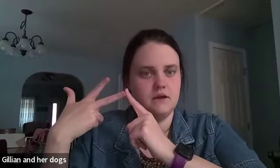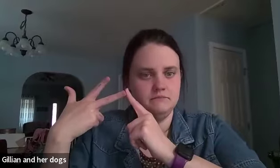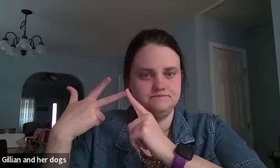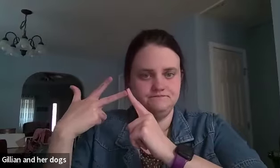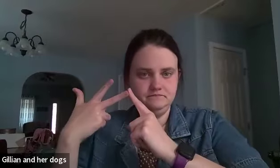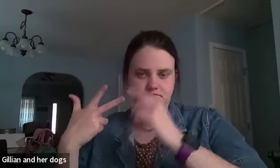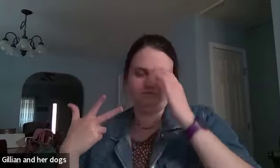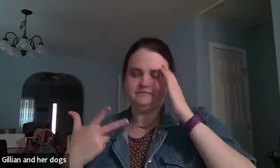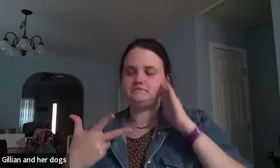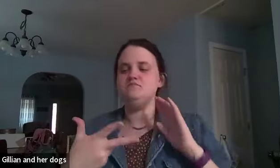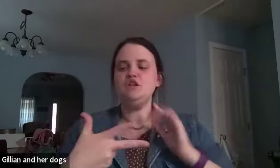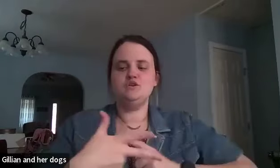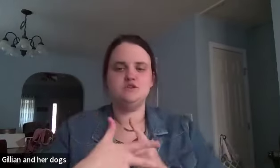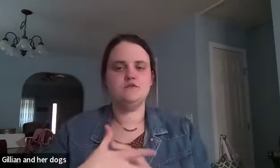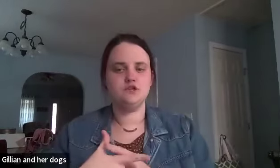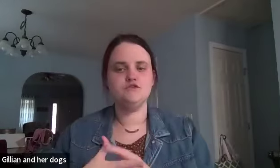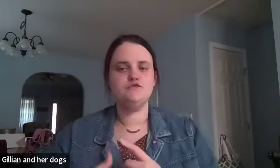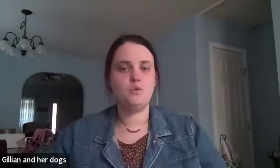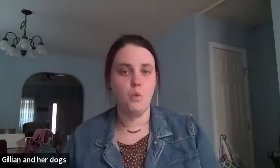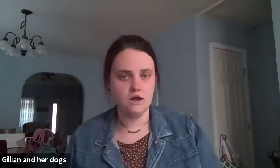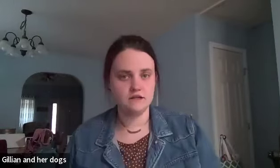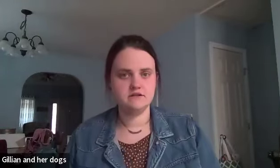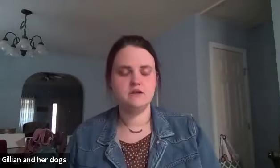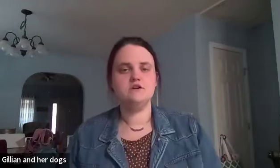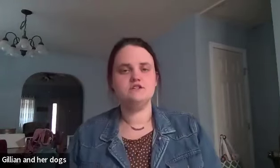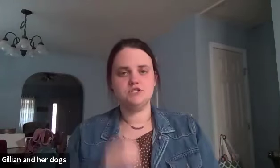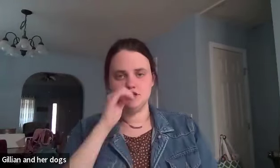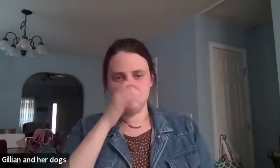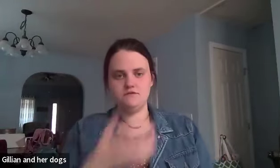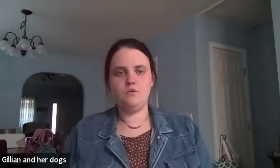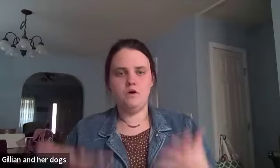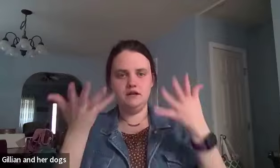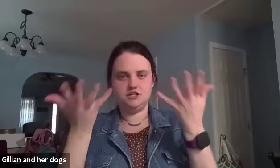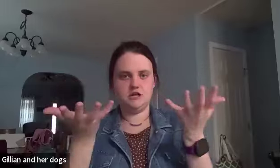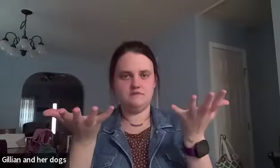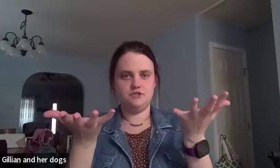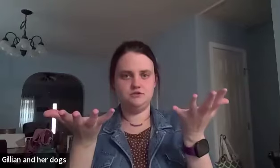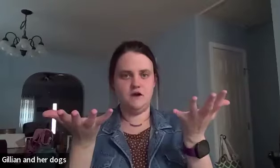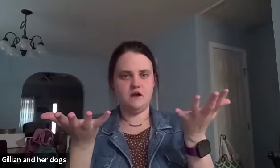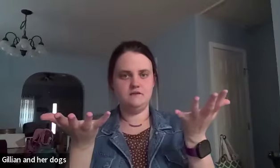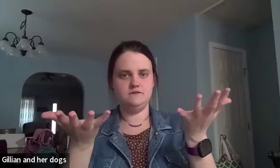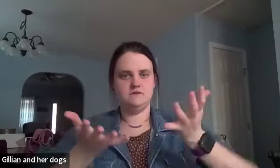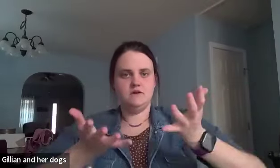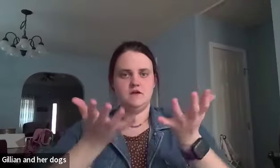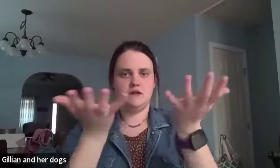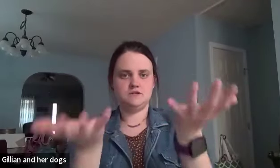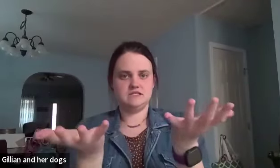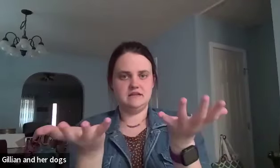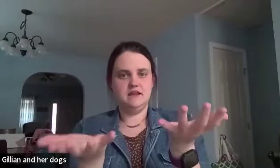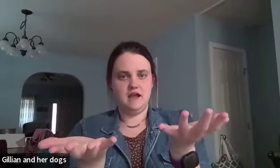Okay. So the first one for want. So what you're going to do for want is you're going to have two fives. They are slightly ahead